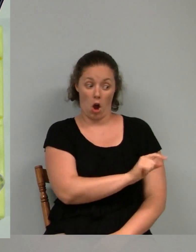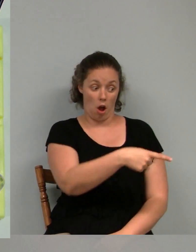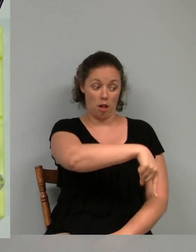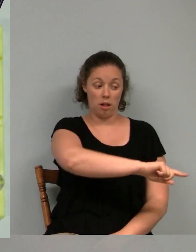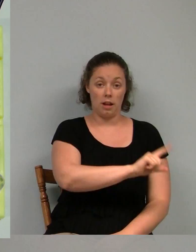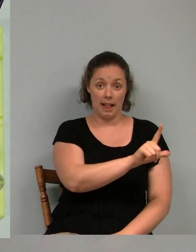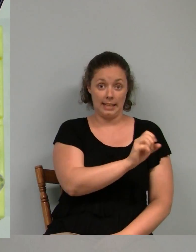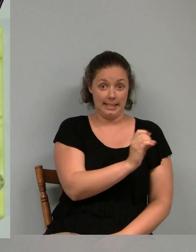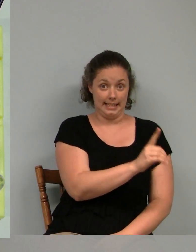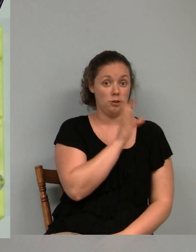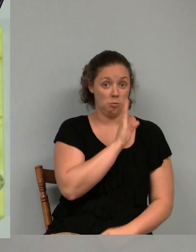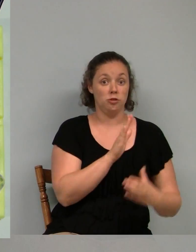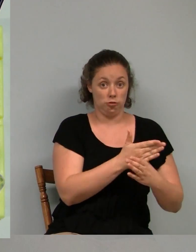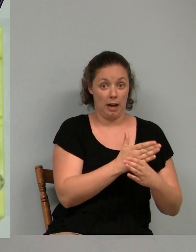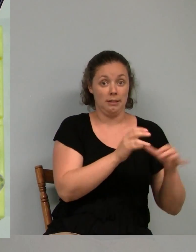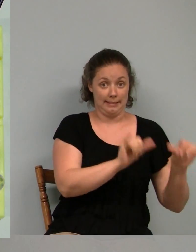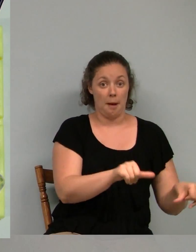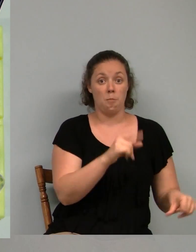jumper.